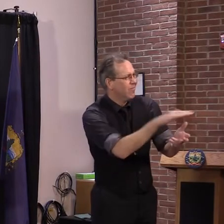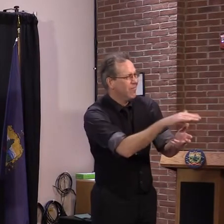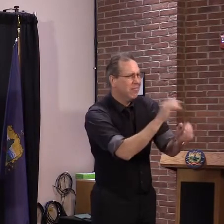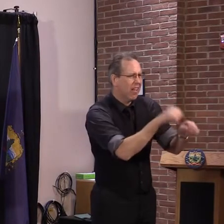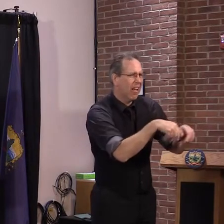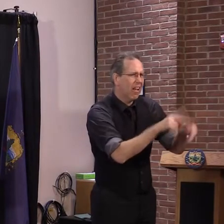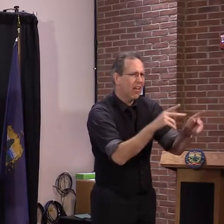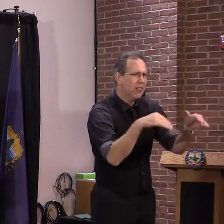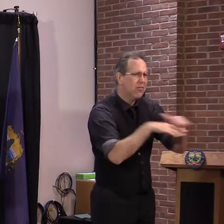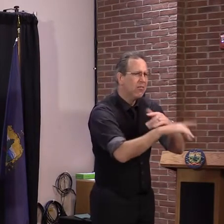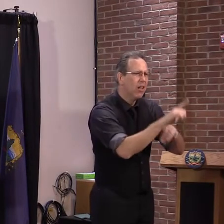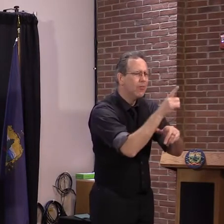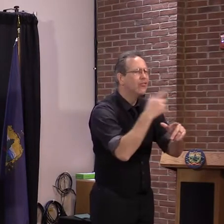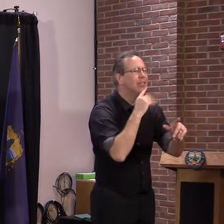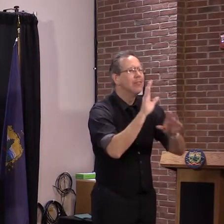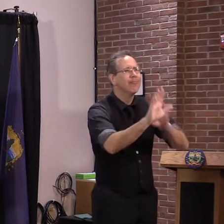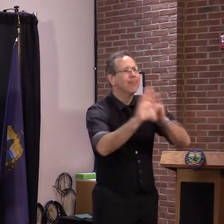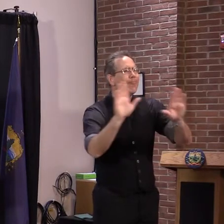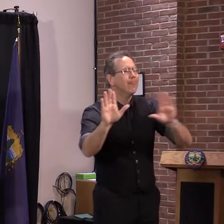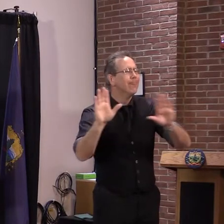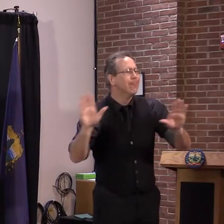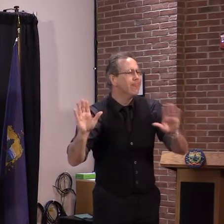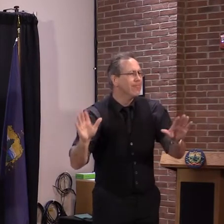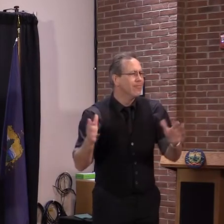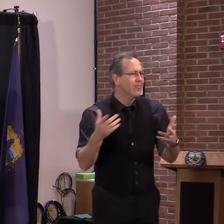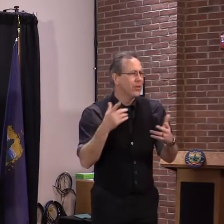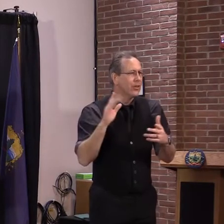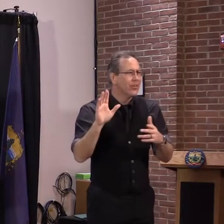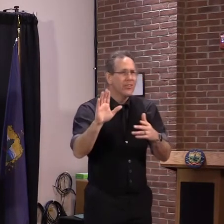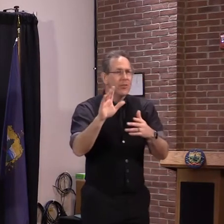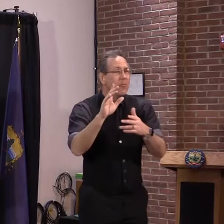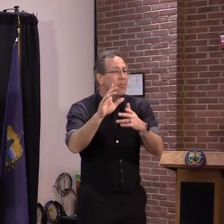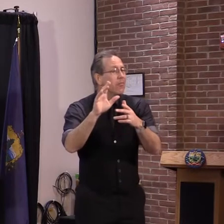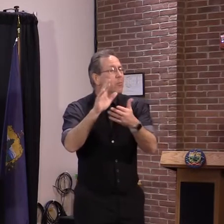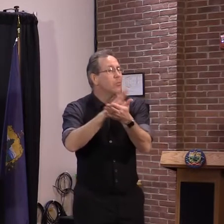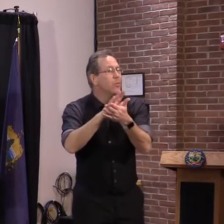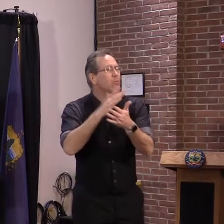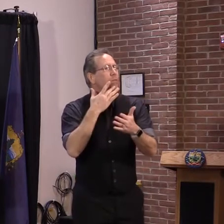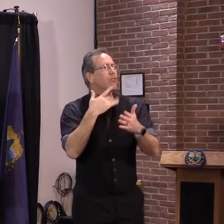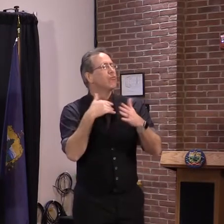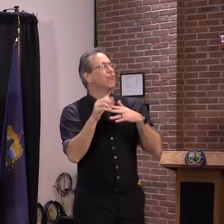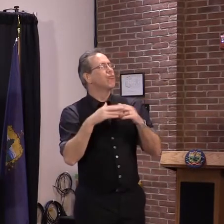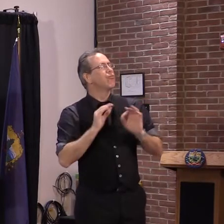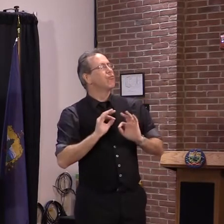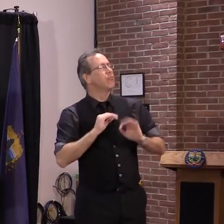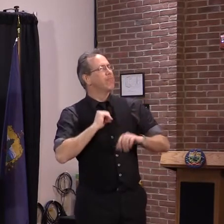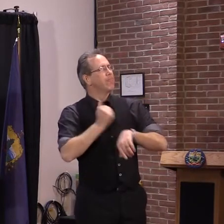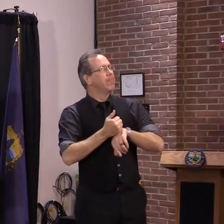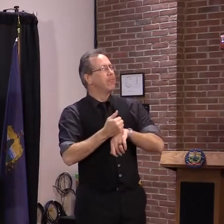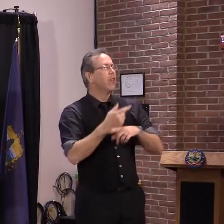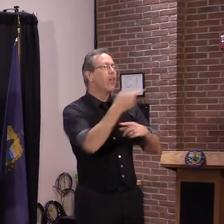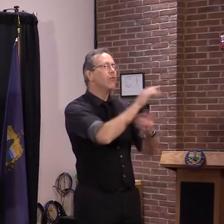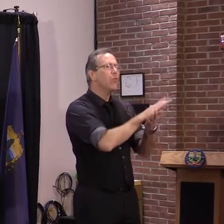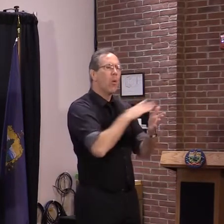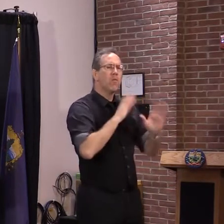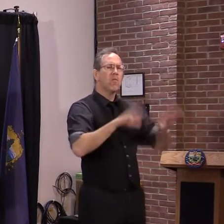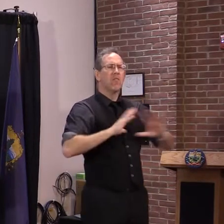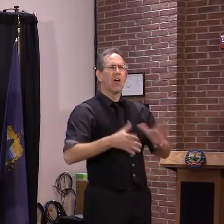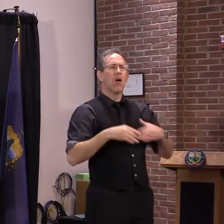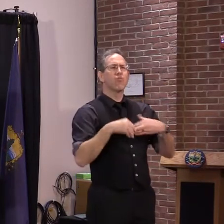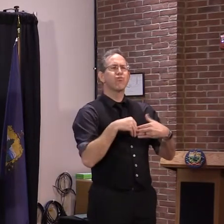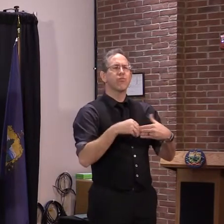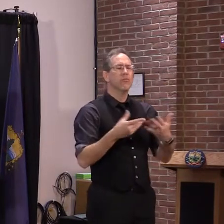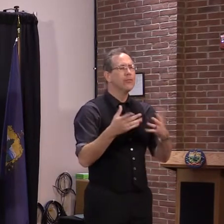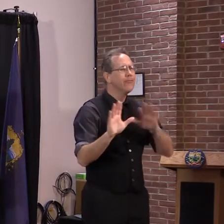individually we have to work on our own comfort level with risk, but then collectively, and to the governor's point about being respectful and, just being kind